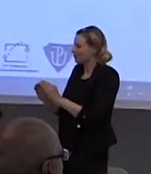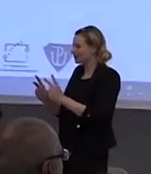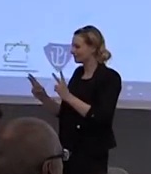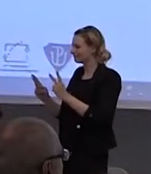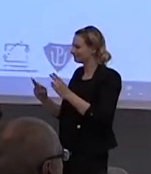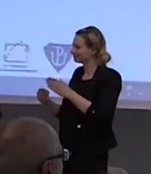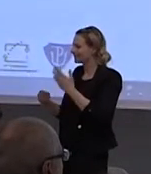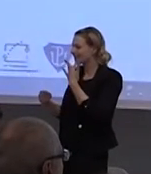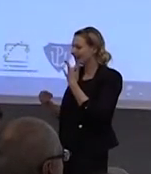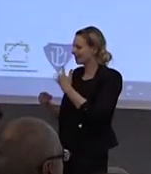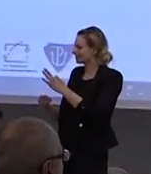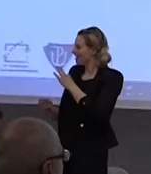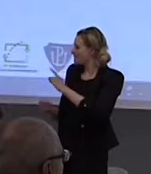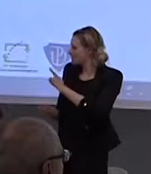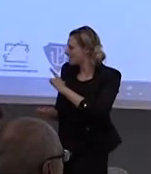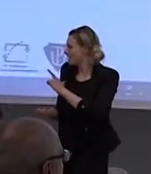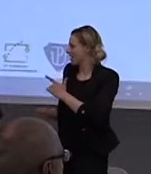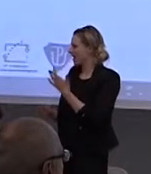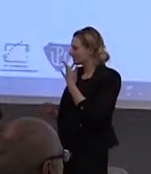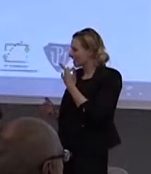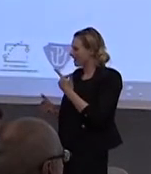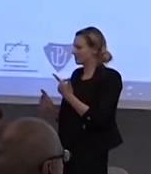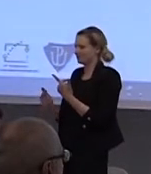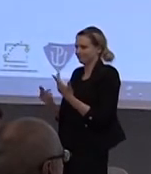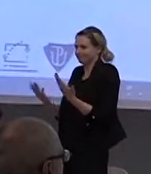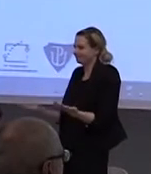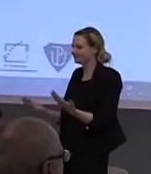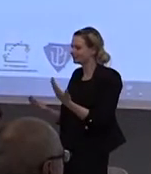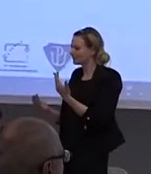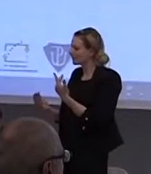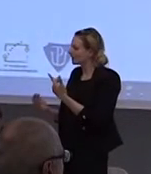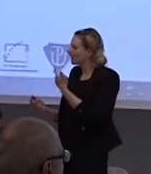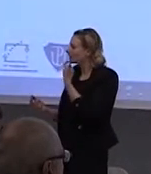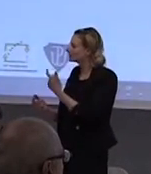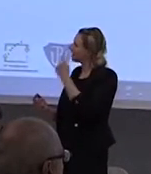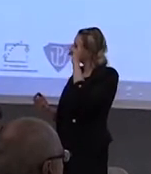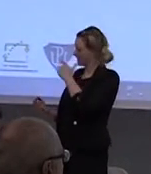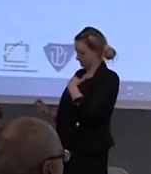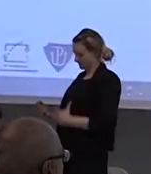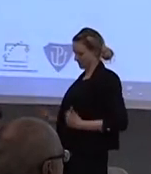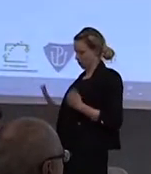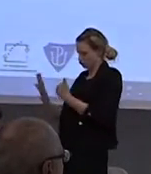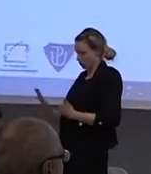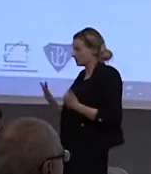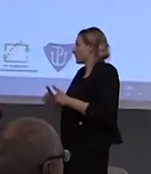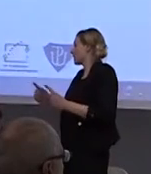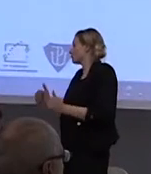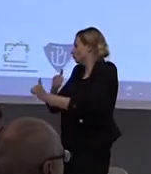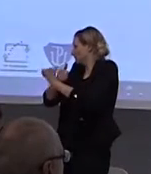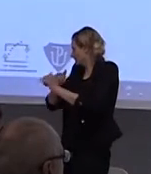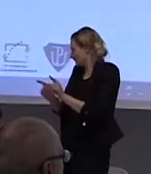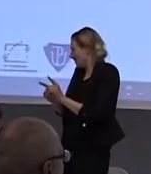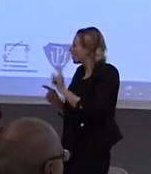how to make and keep friends. Učí se třeba i to, jak být 6letým dítětem nebo 16letým